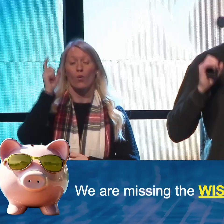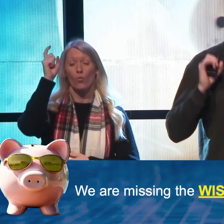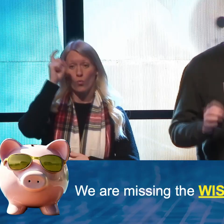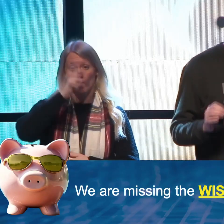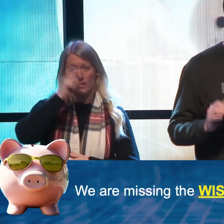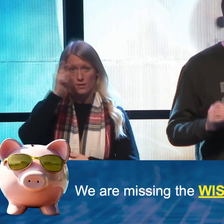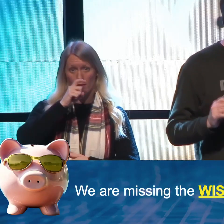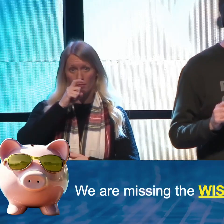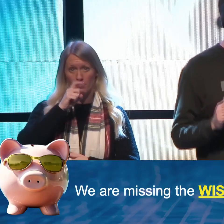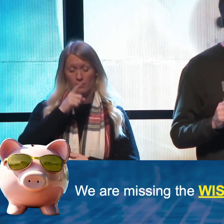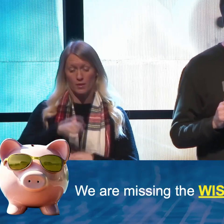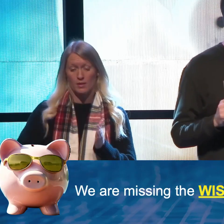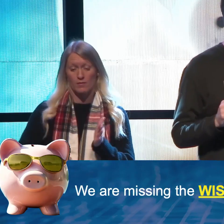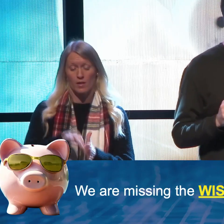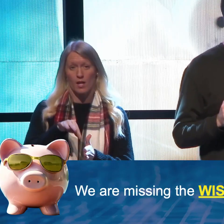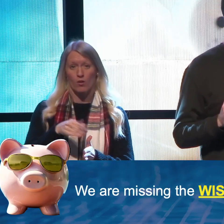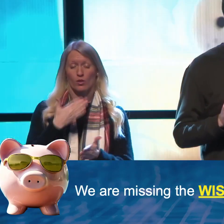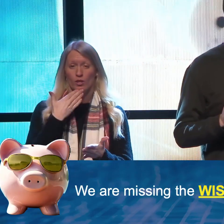good why.